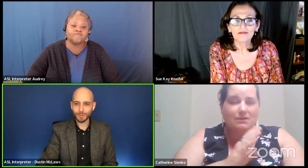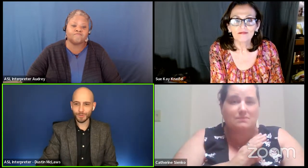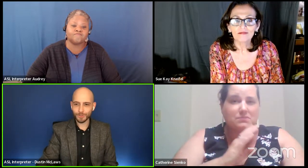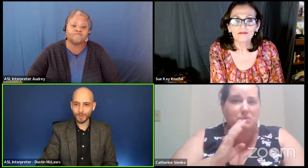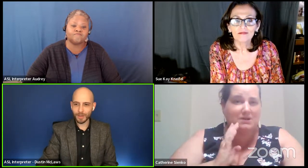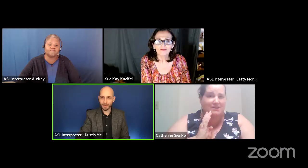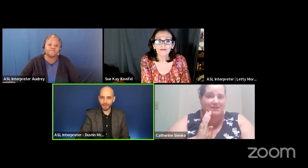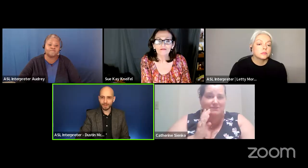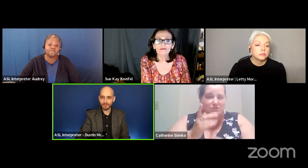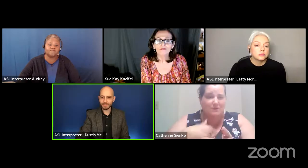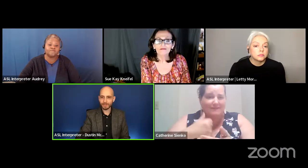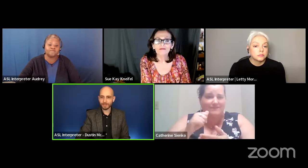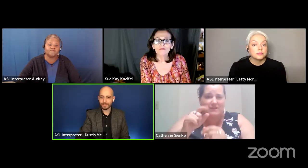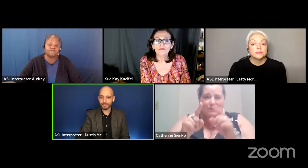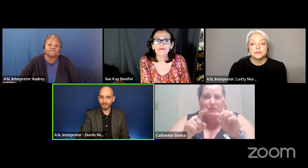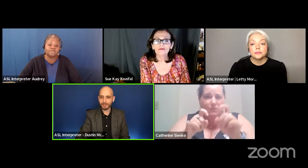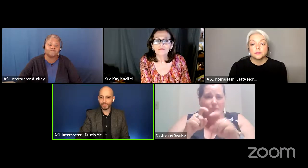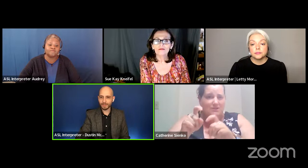Thank you, Suke.